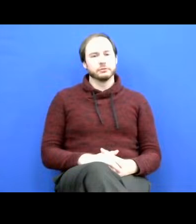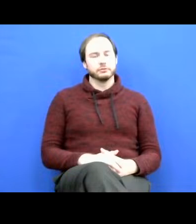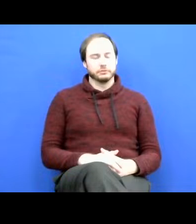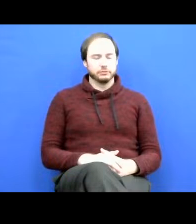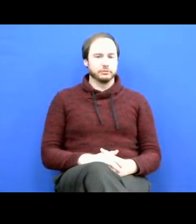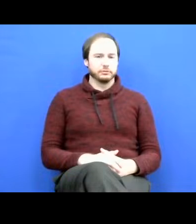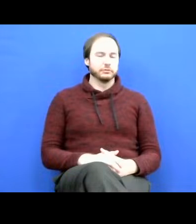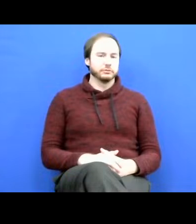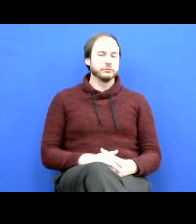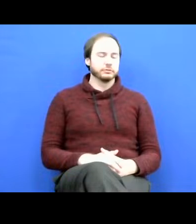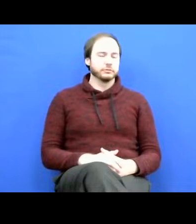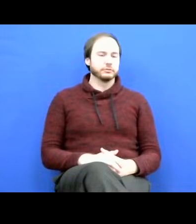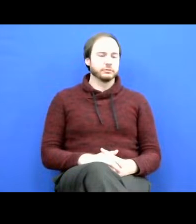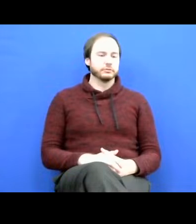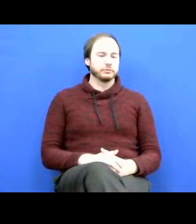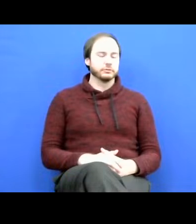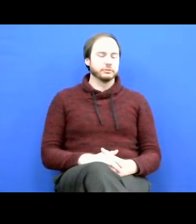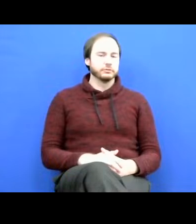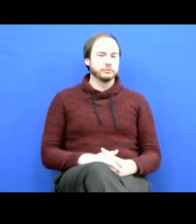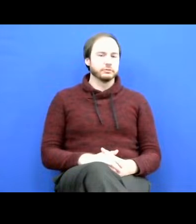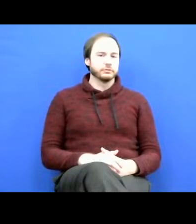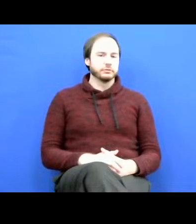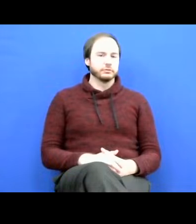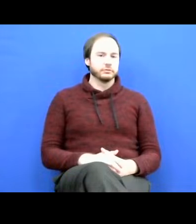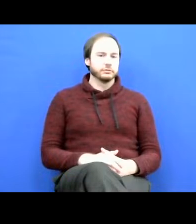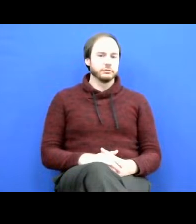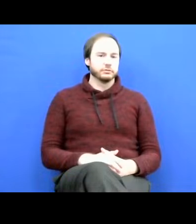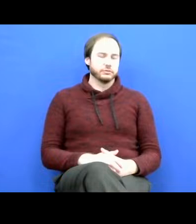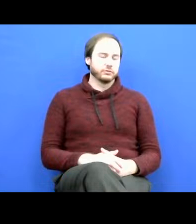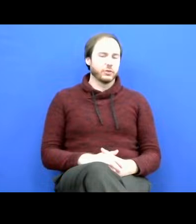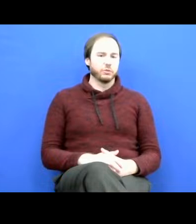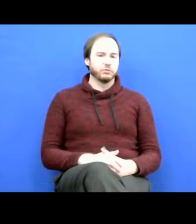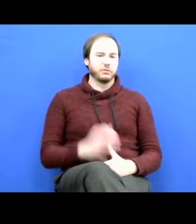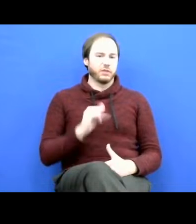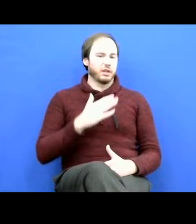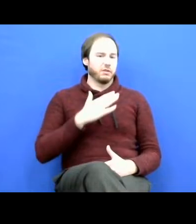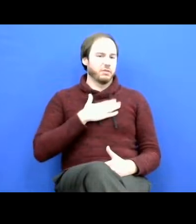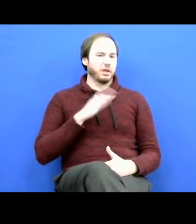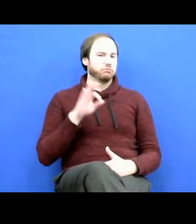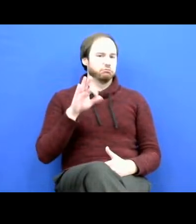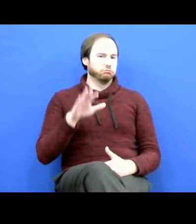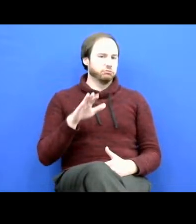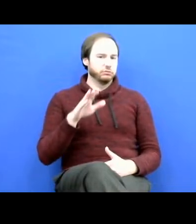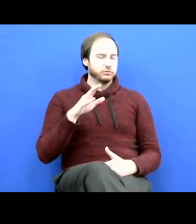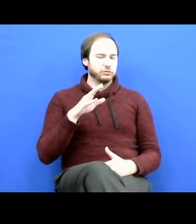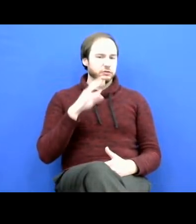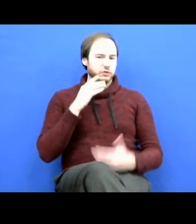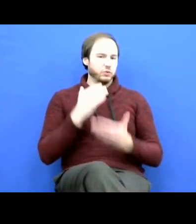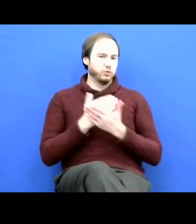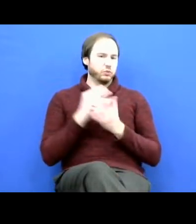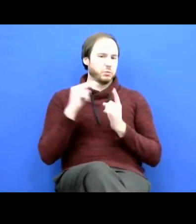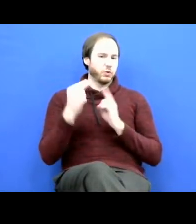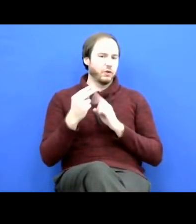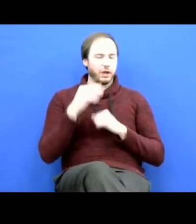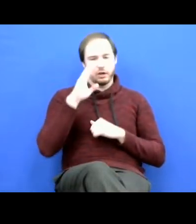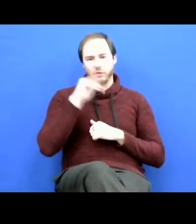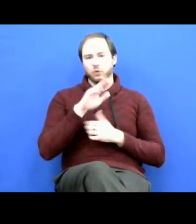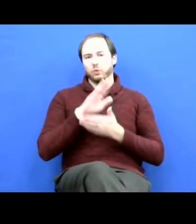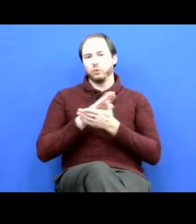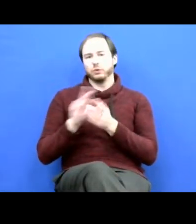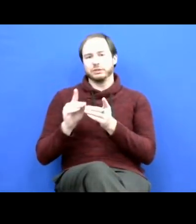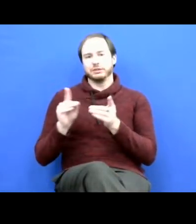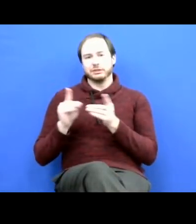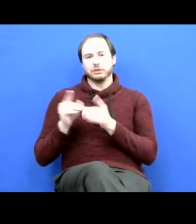change up for, it's just to have a fresh pair of eyes and everything. I know the school